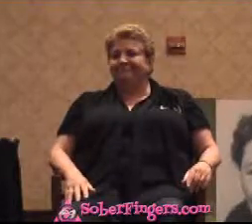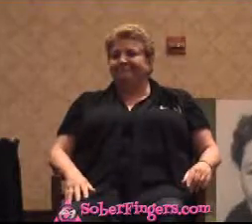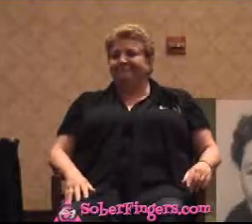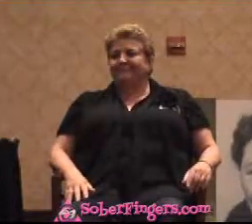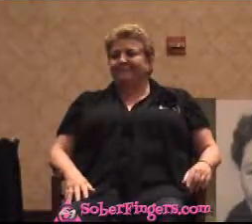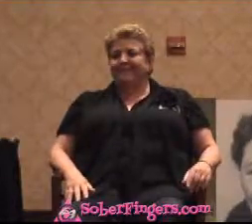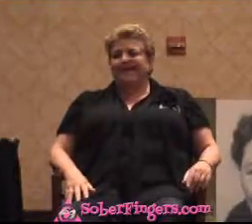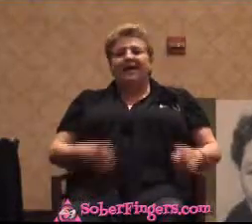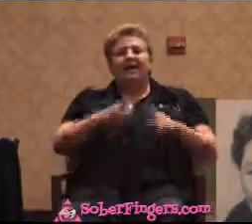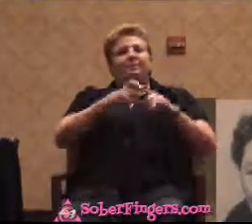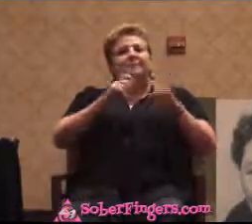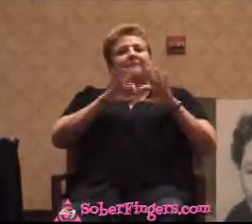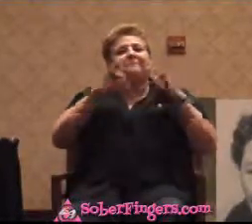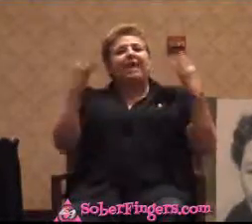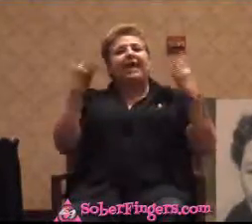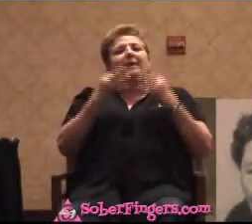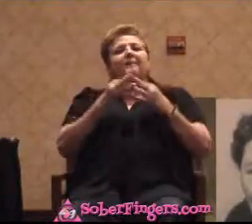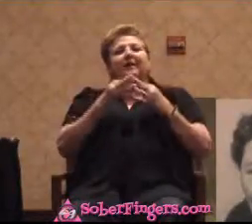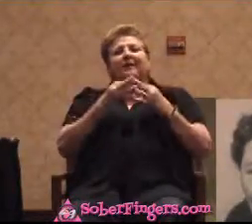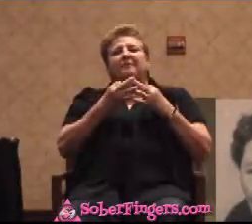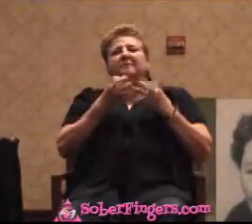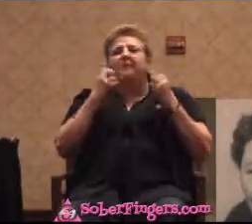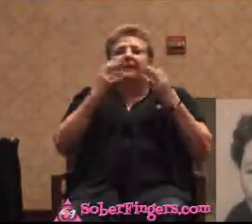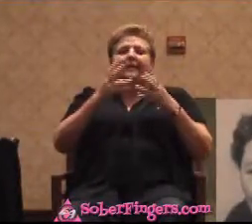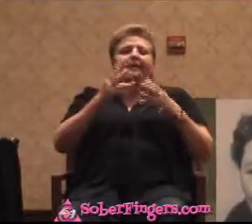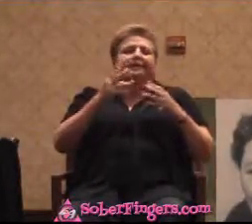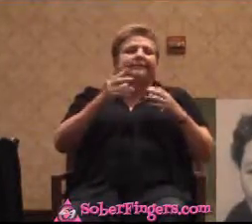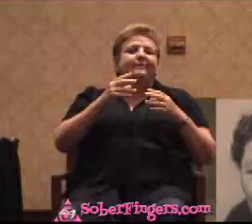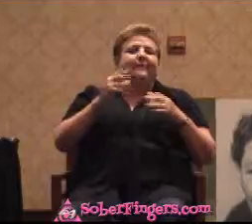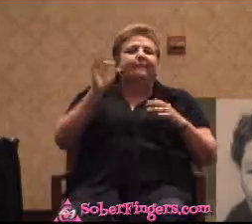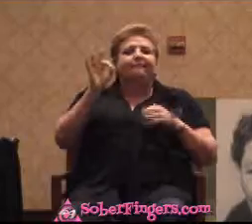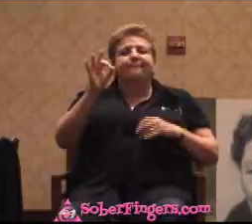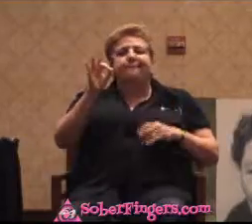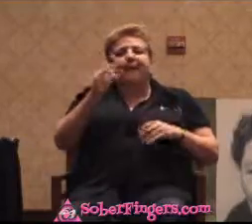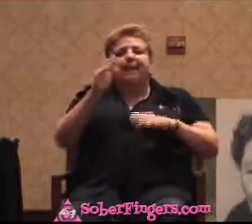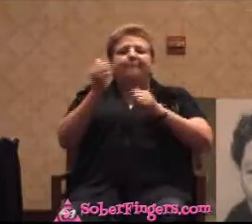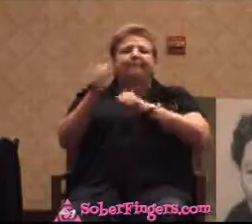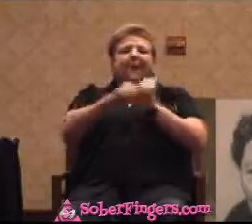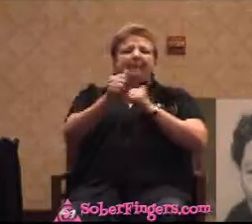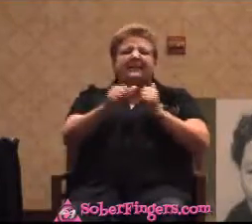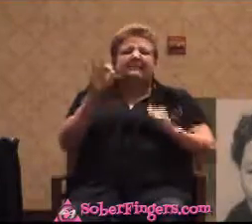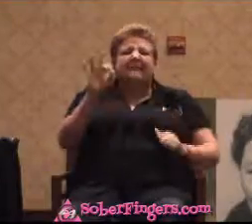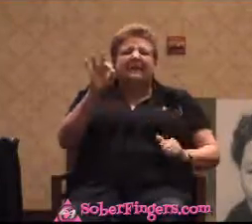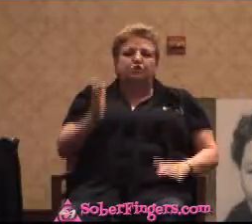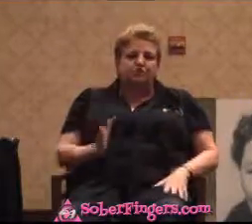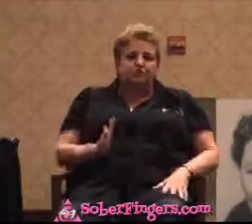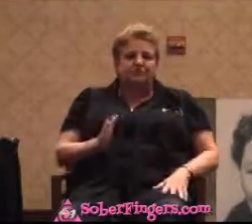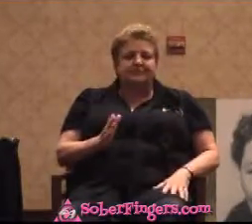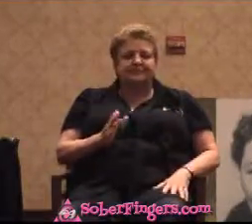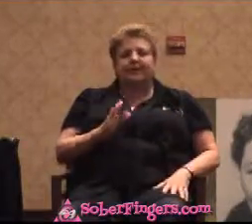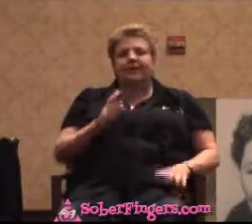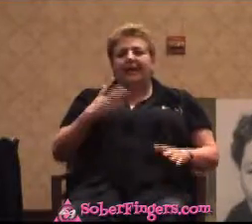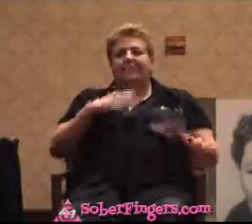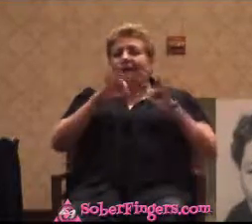I'm from a family of Baptist ministers, and, my family had my life pretty much mapped out for them. I've been singing in